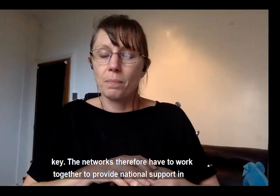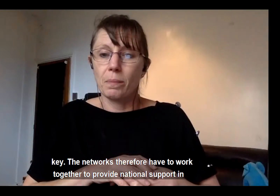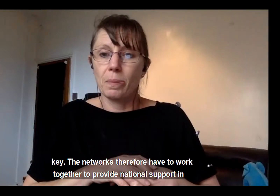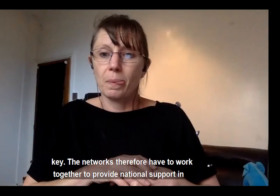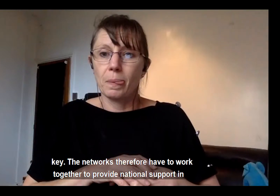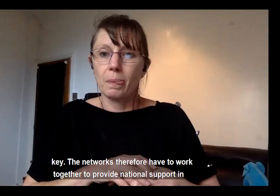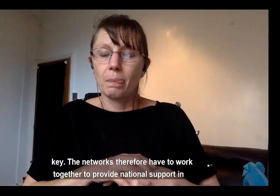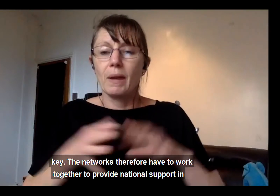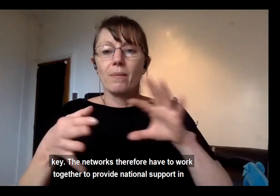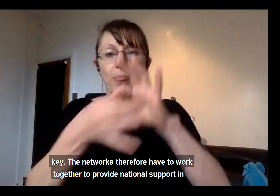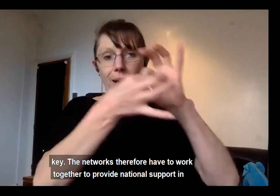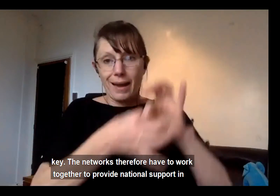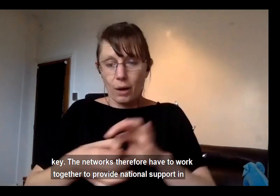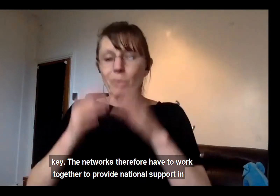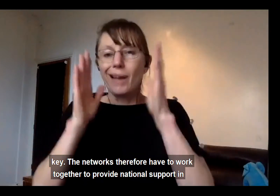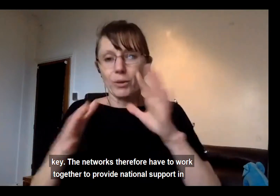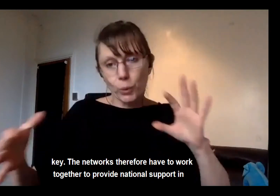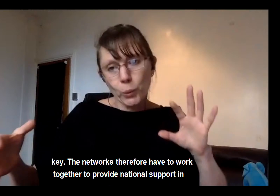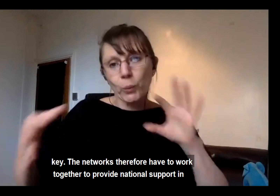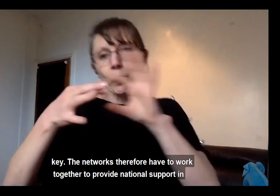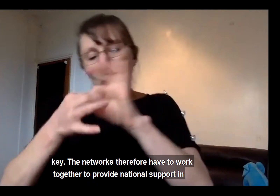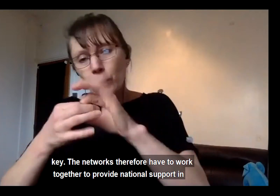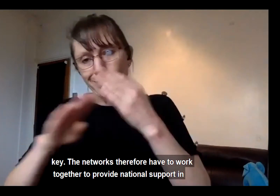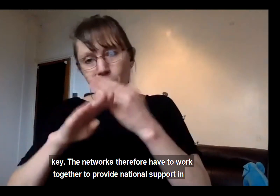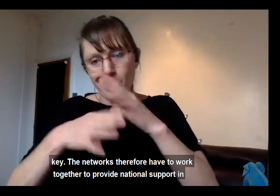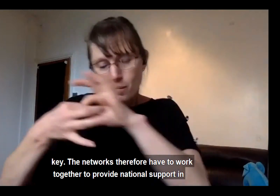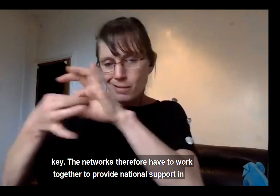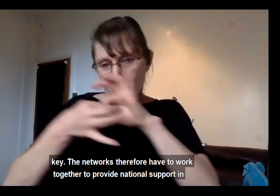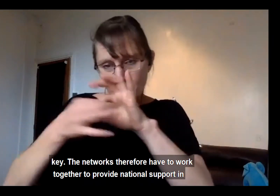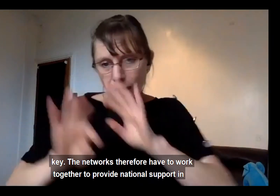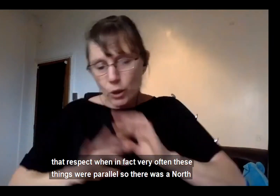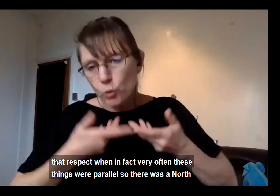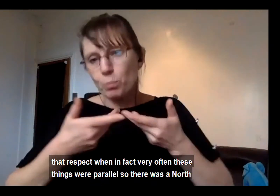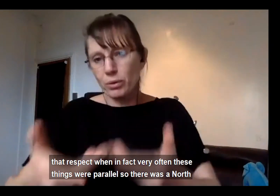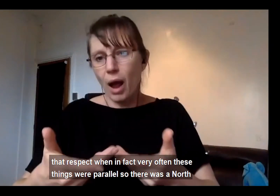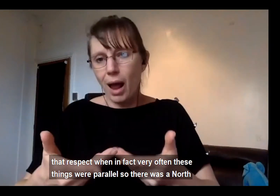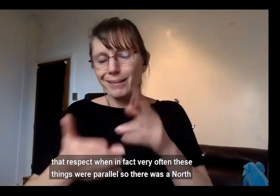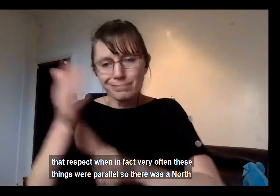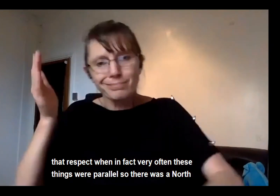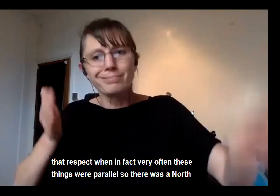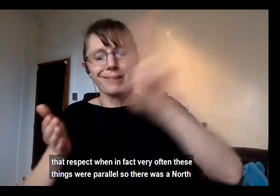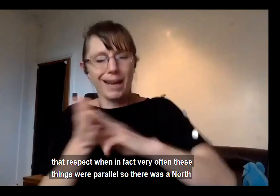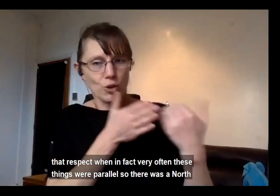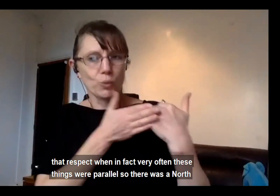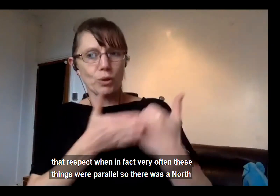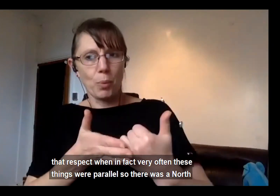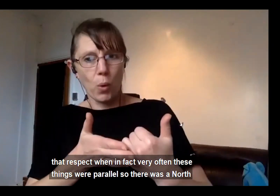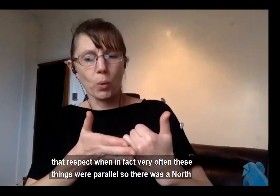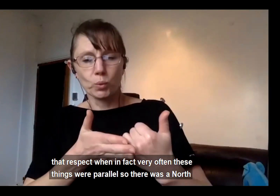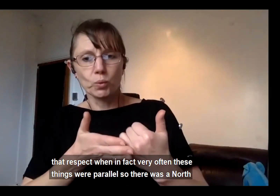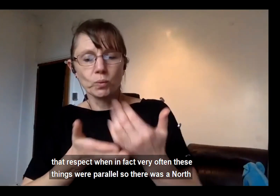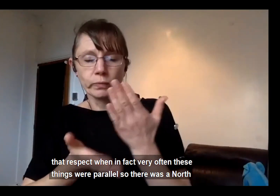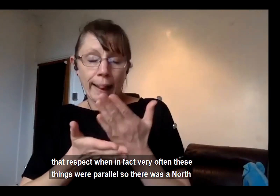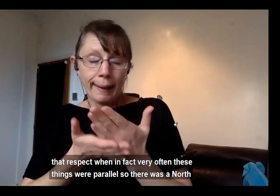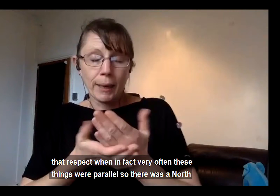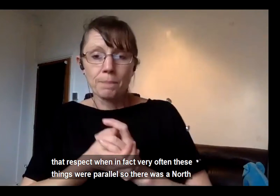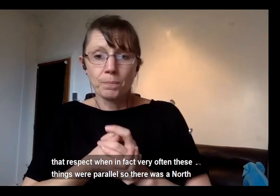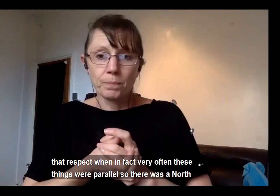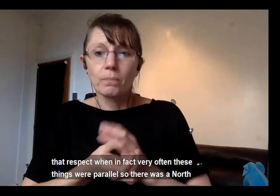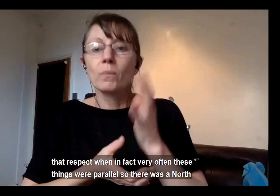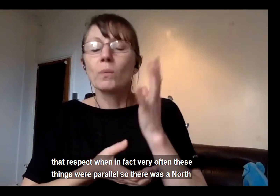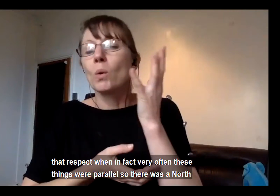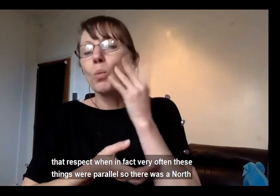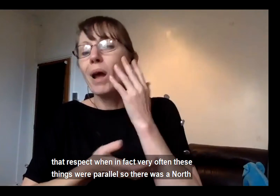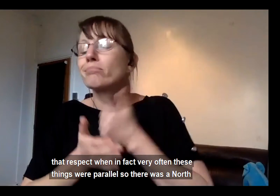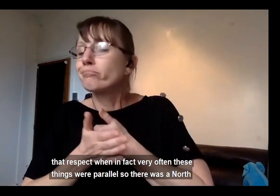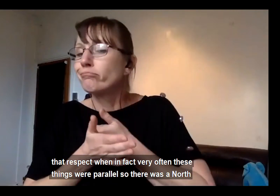networks therefore had to work together to provide national support in that respect, when in fact very